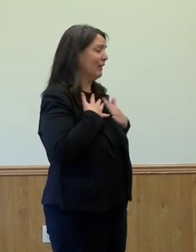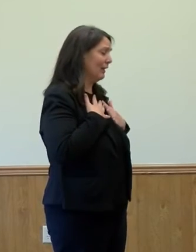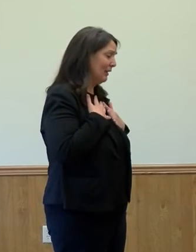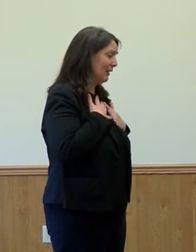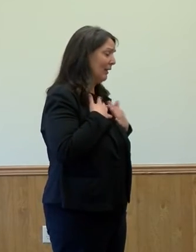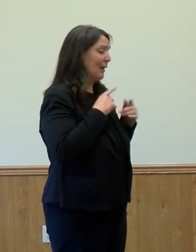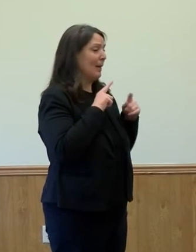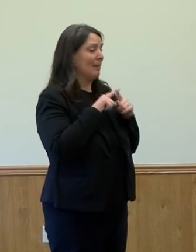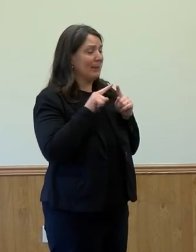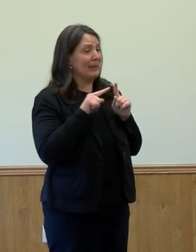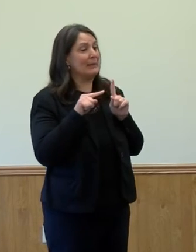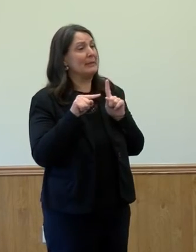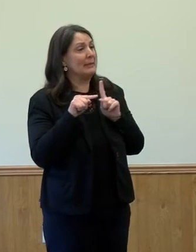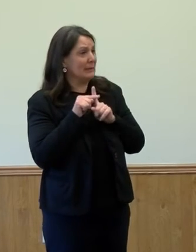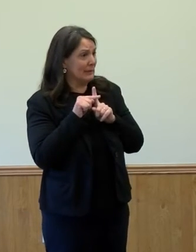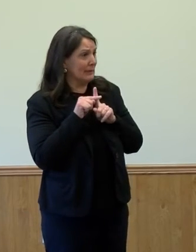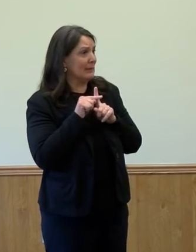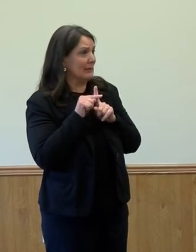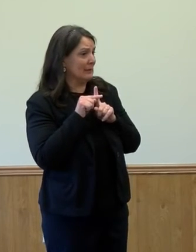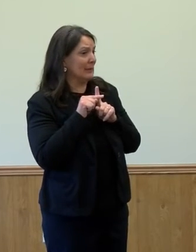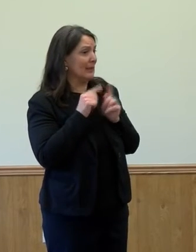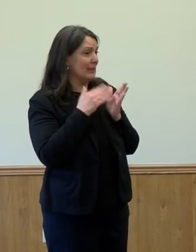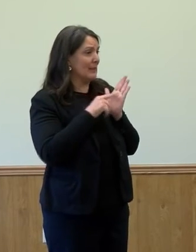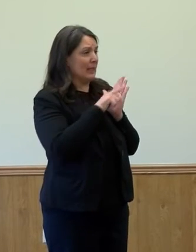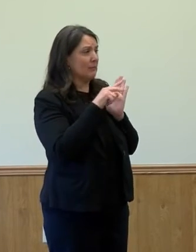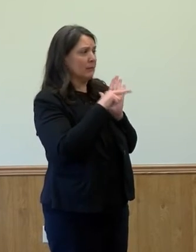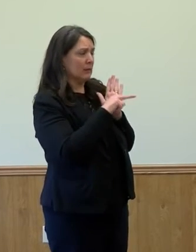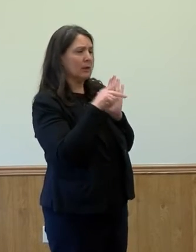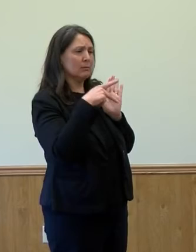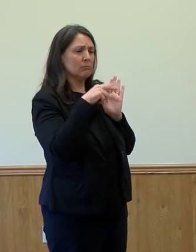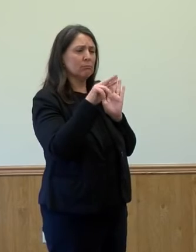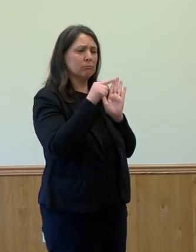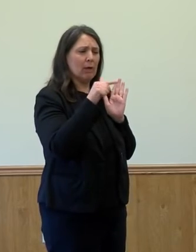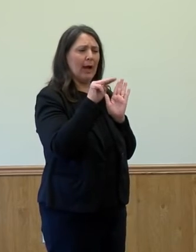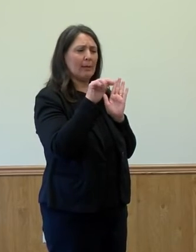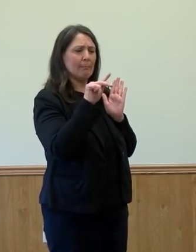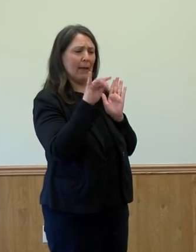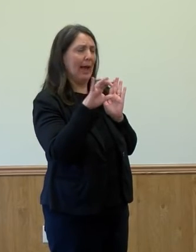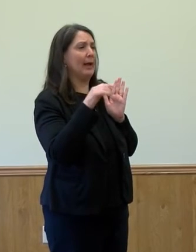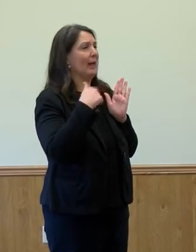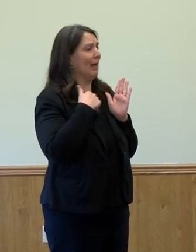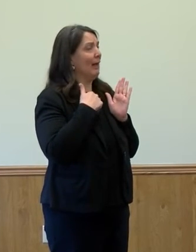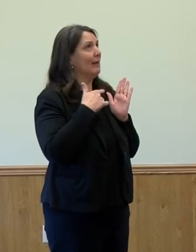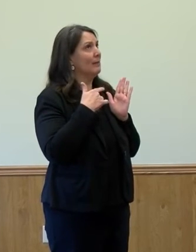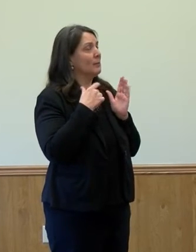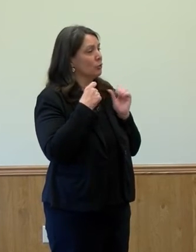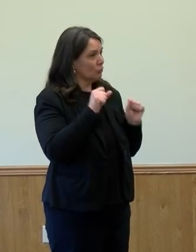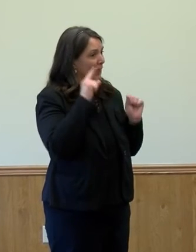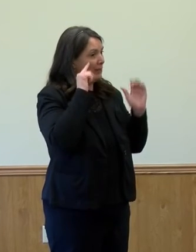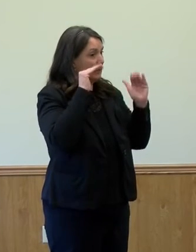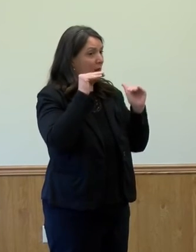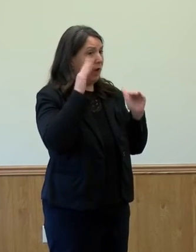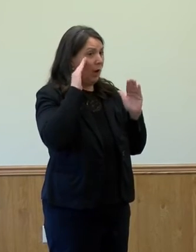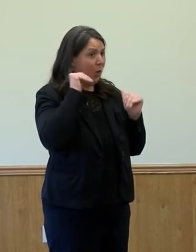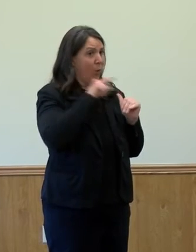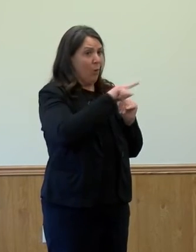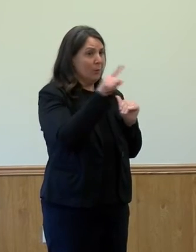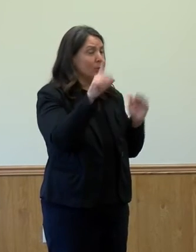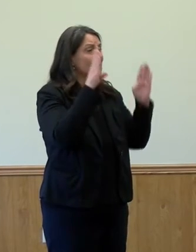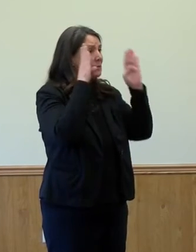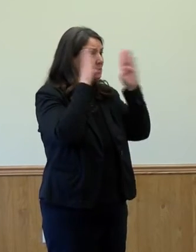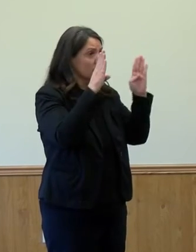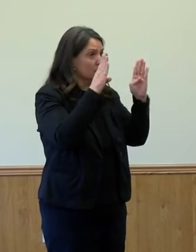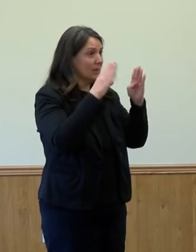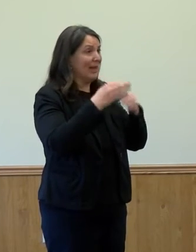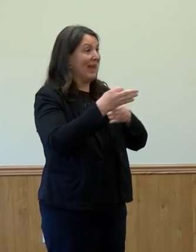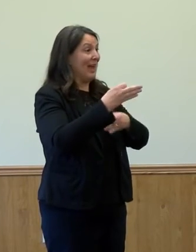they called me optimistic. I do hope that people take heed this holiday season and recognize that instead of giving someone